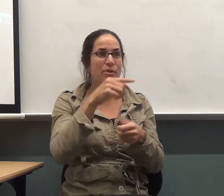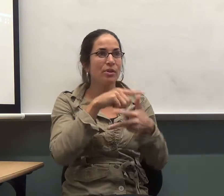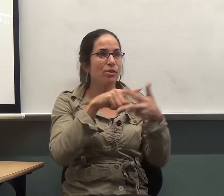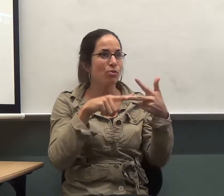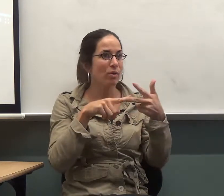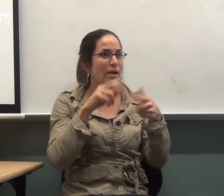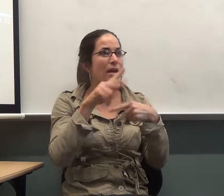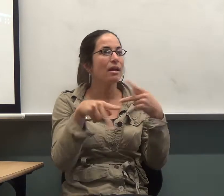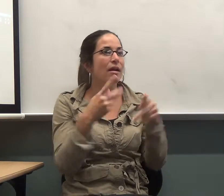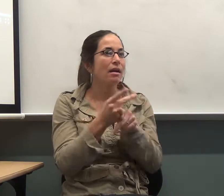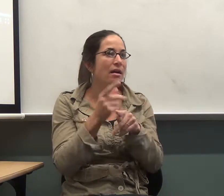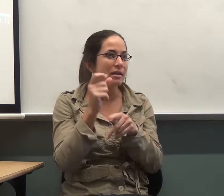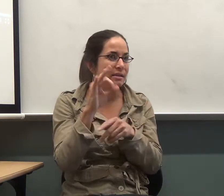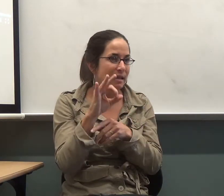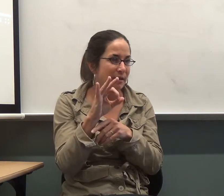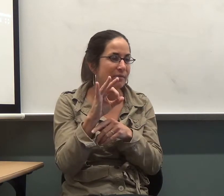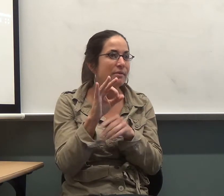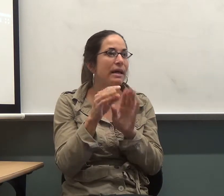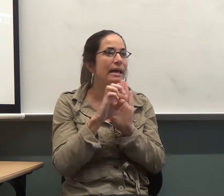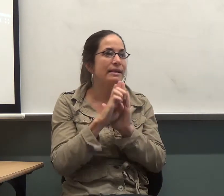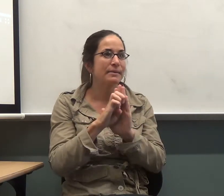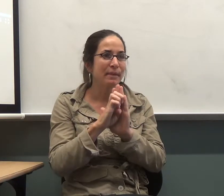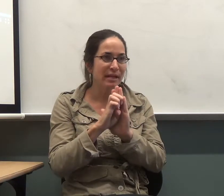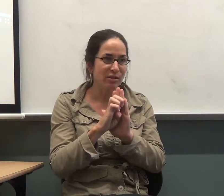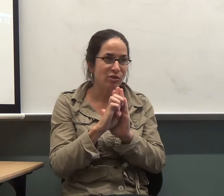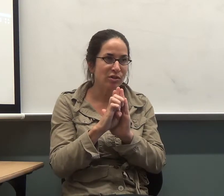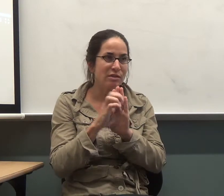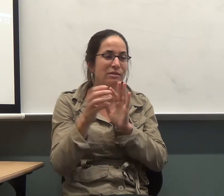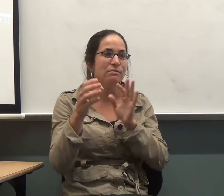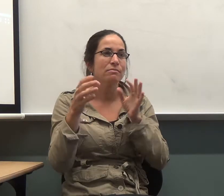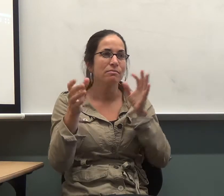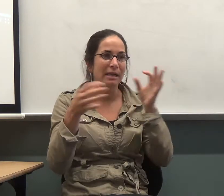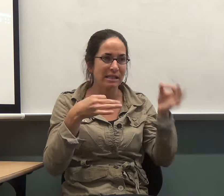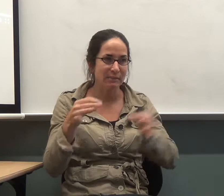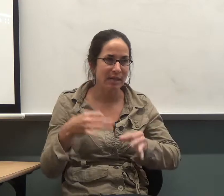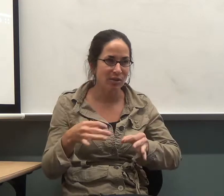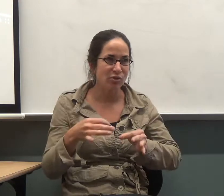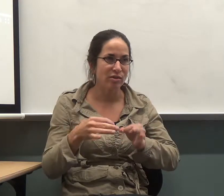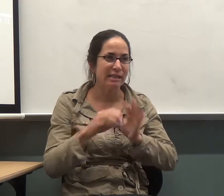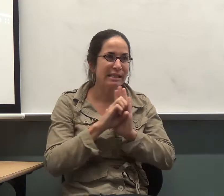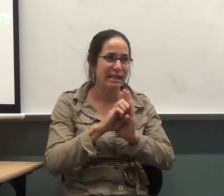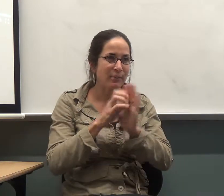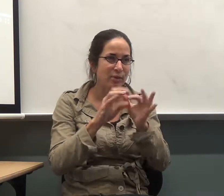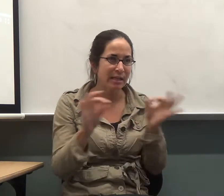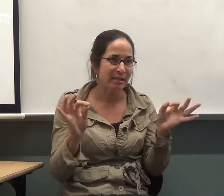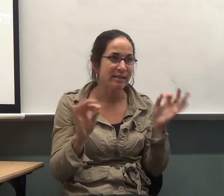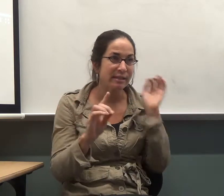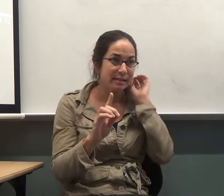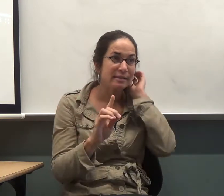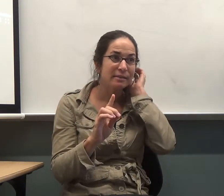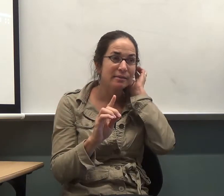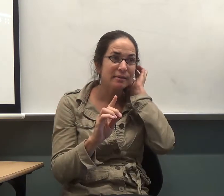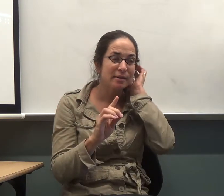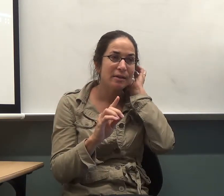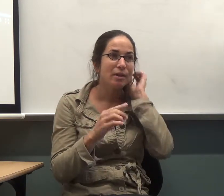of explanations, if you will, examples, okay? Examples. Using these 3 different types,